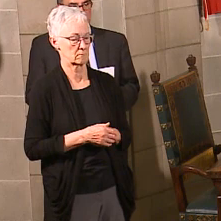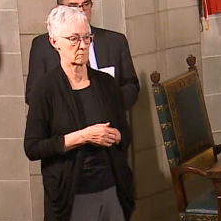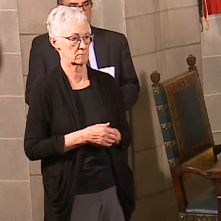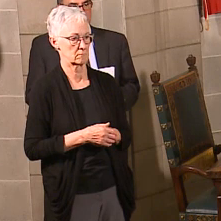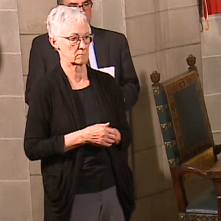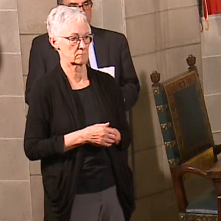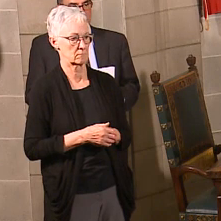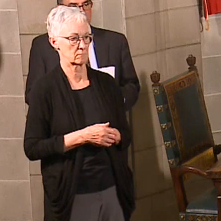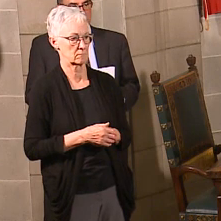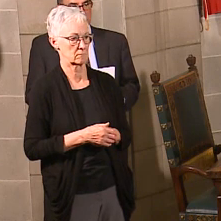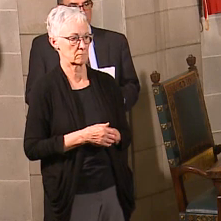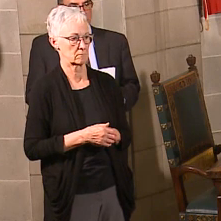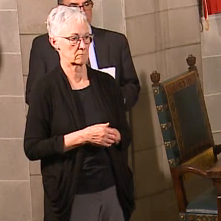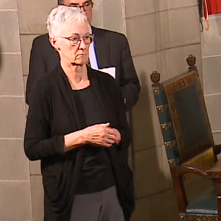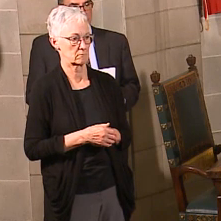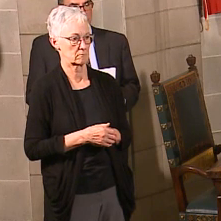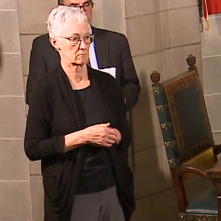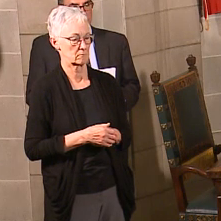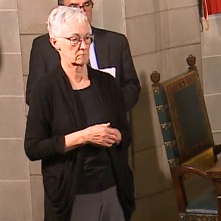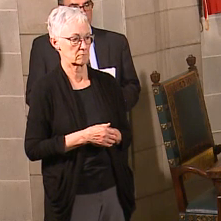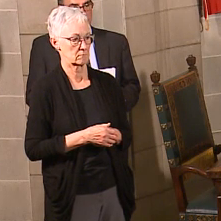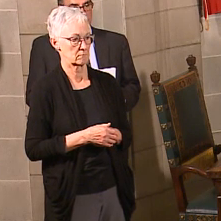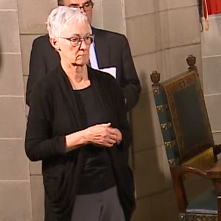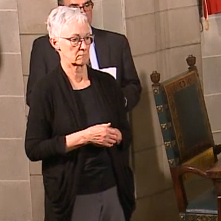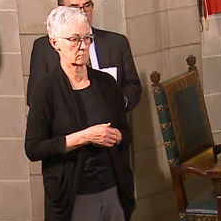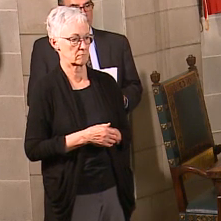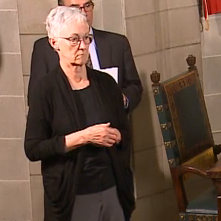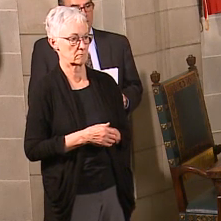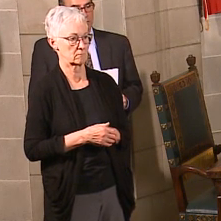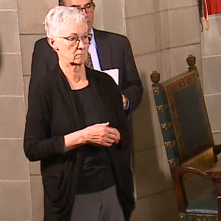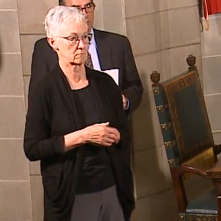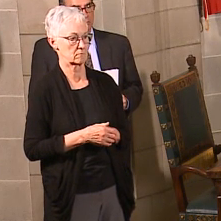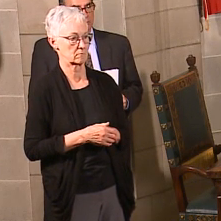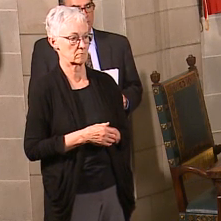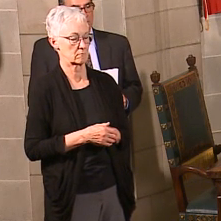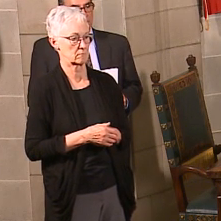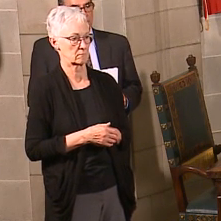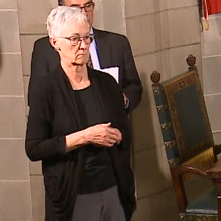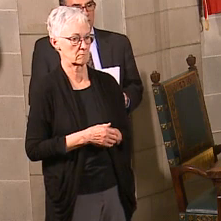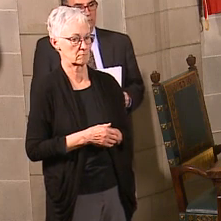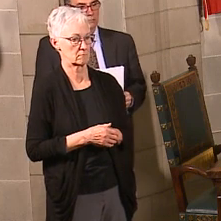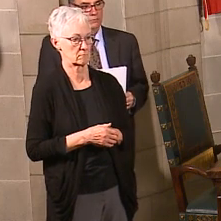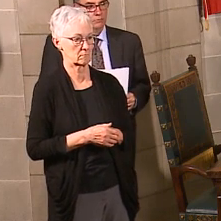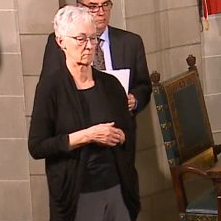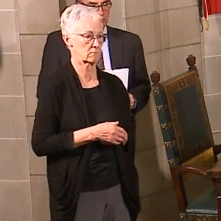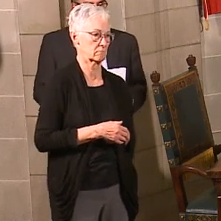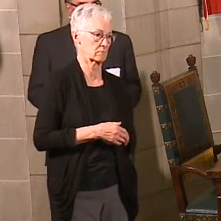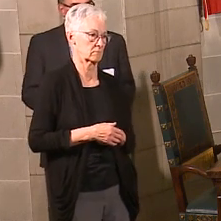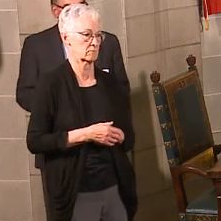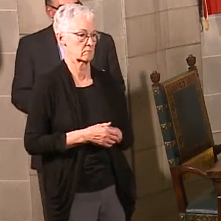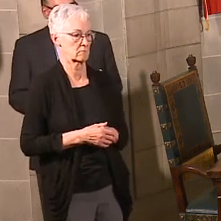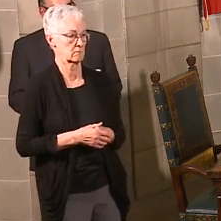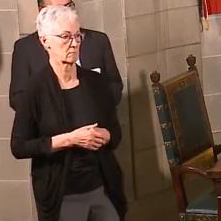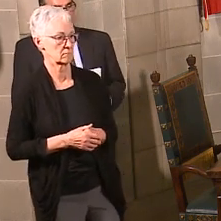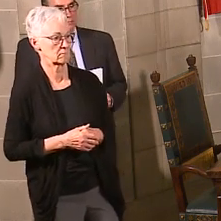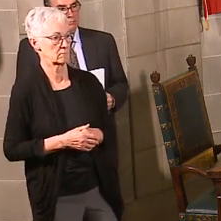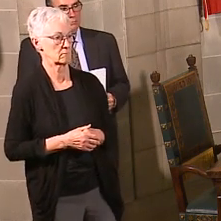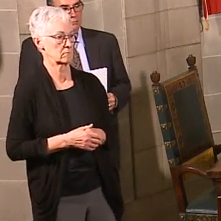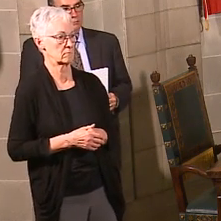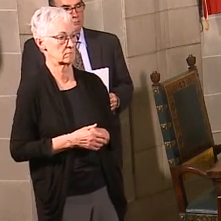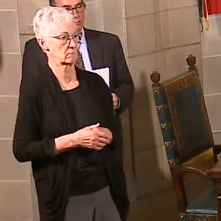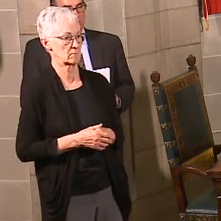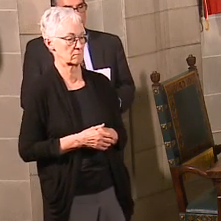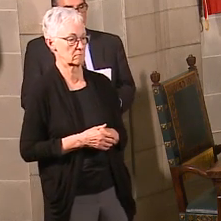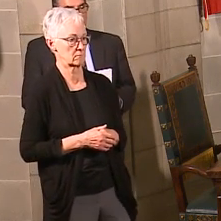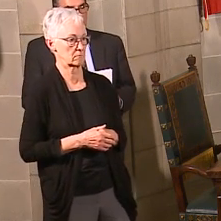now. And he was told, we will not take partial payments. And he's upset that now he's getting charged the 14% for